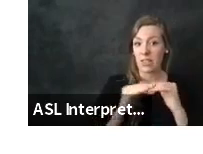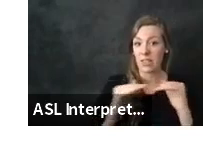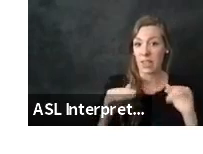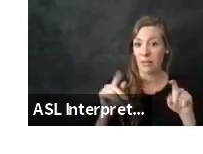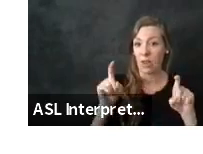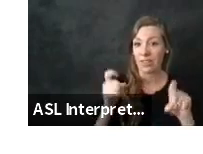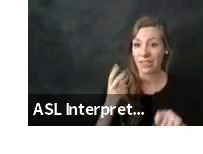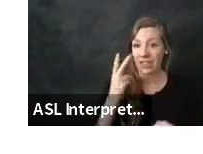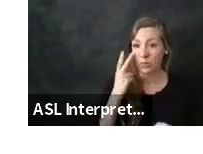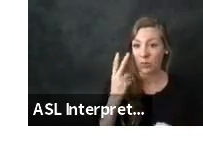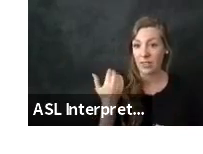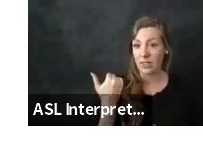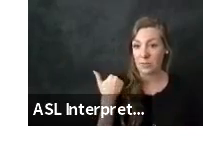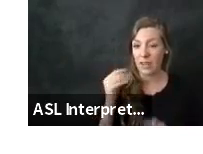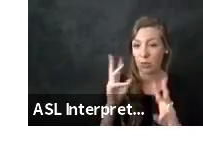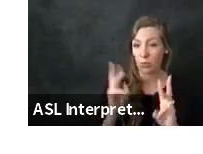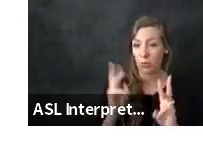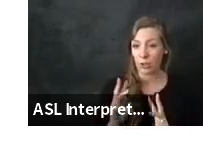surge.